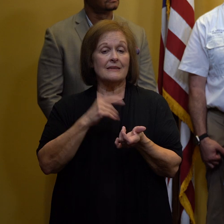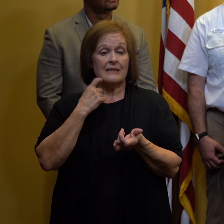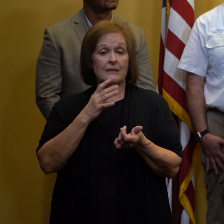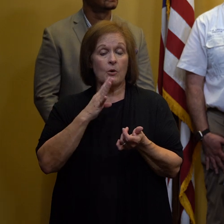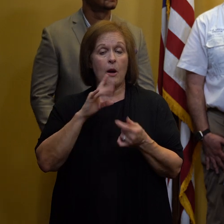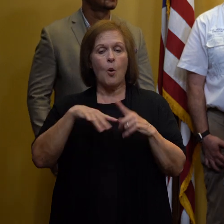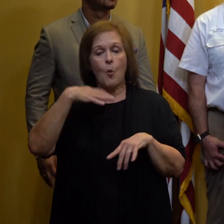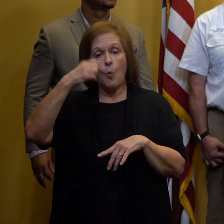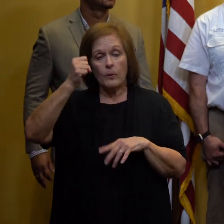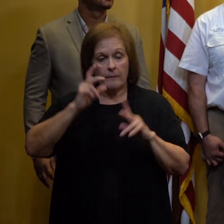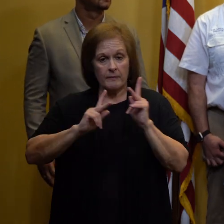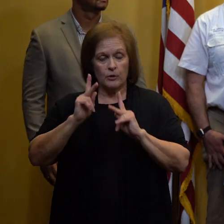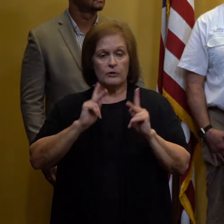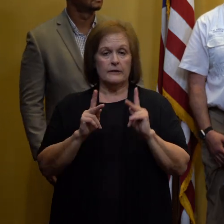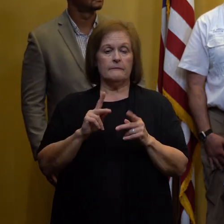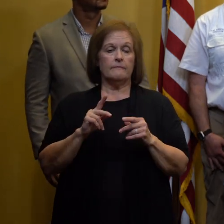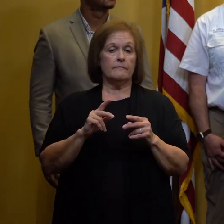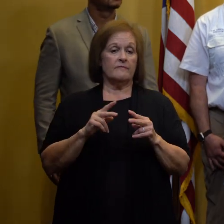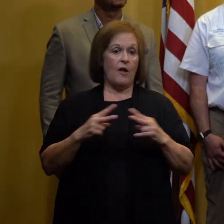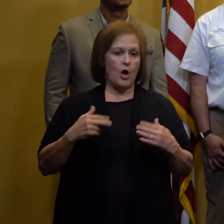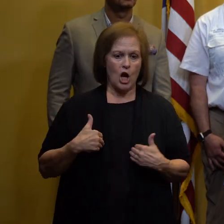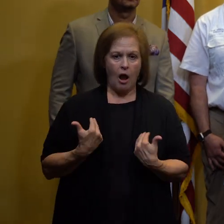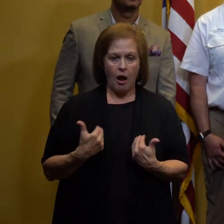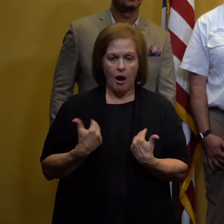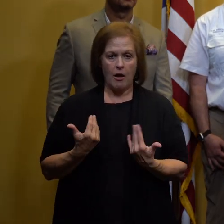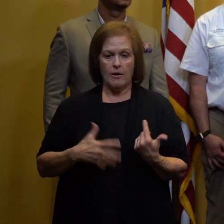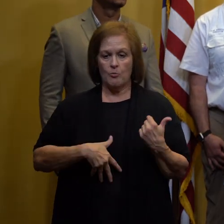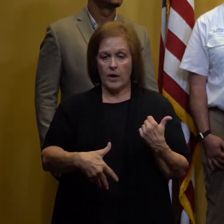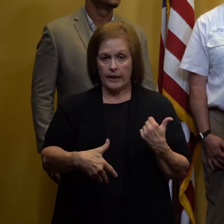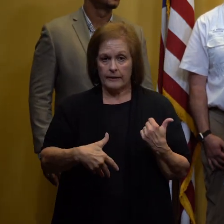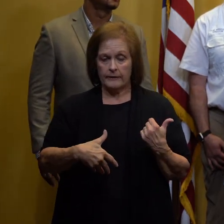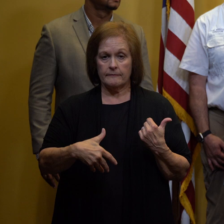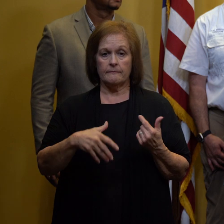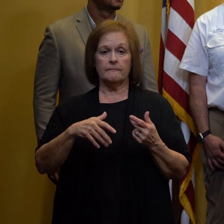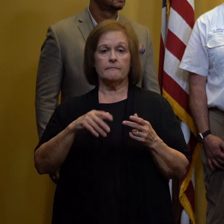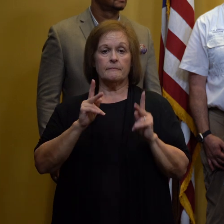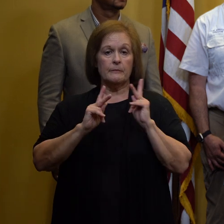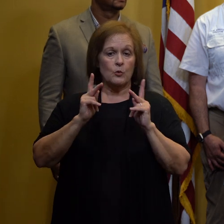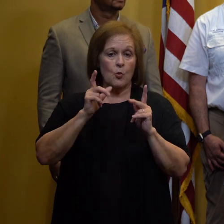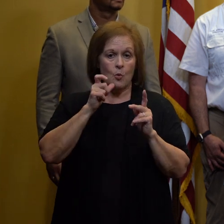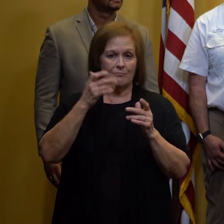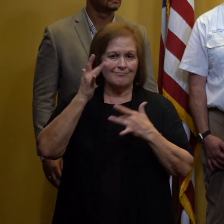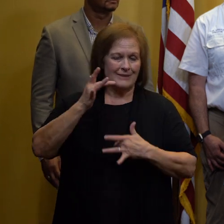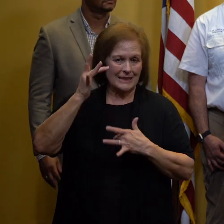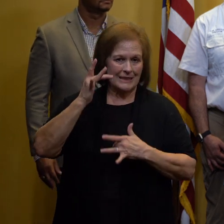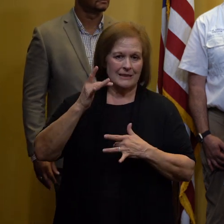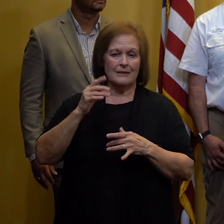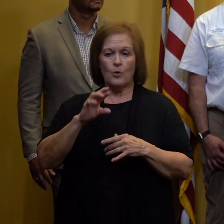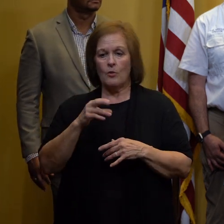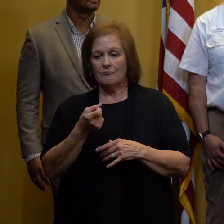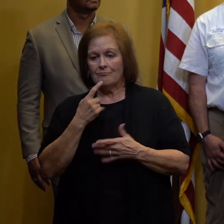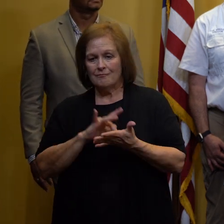older adults, the very young, pregnant women, people with medical conditions or on certain